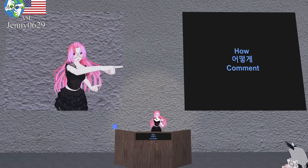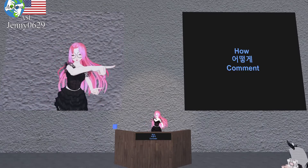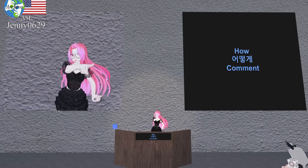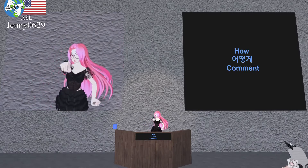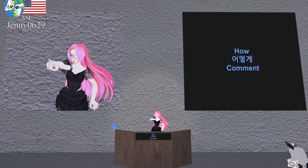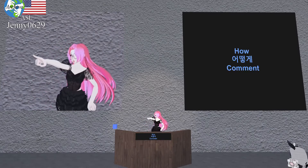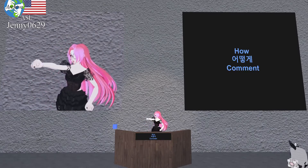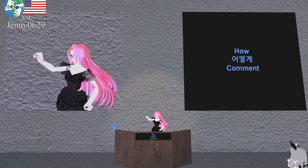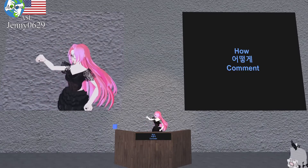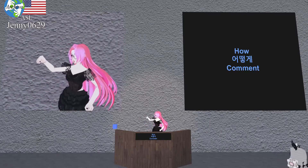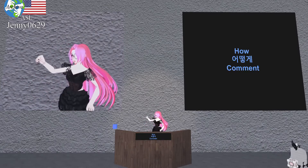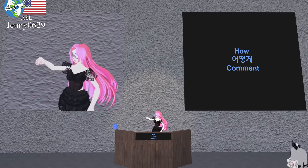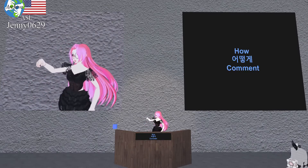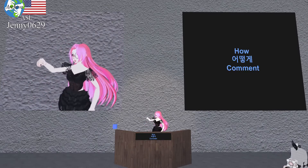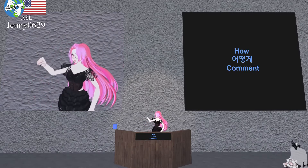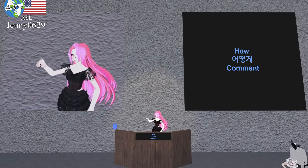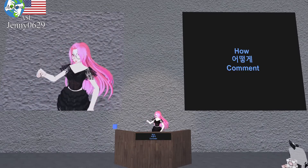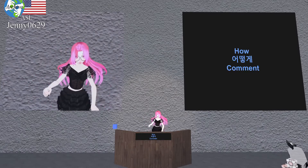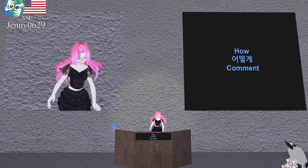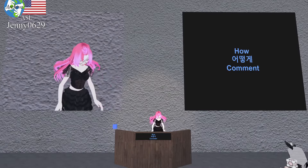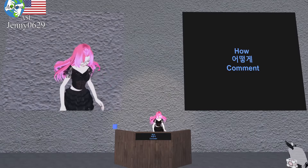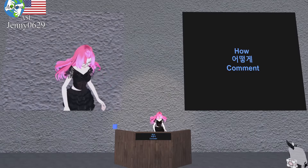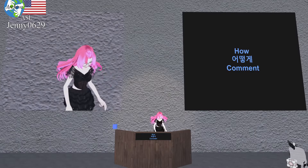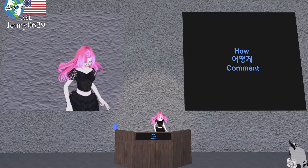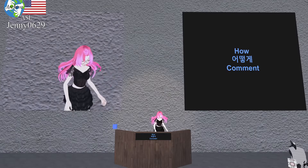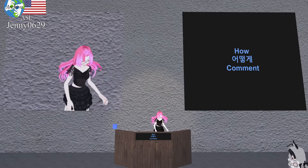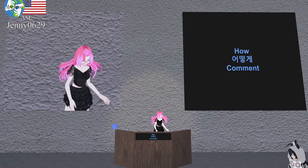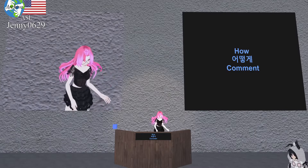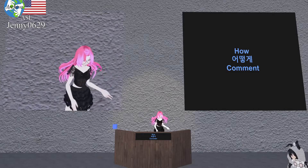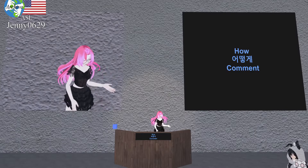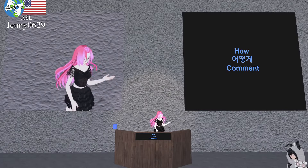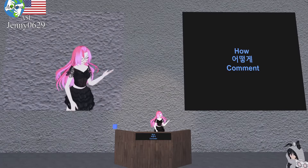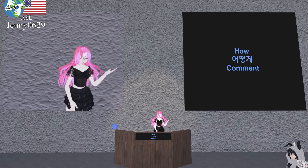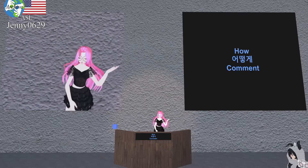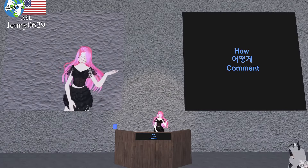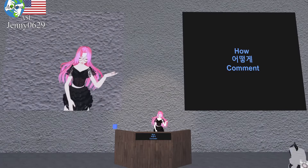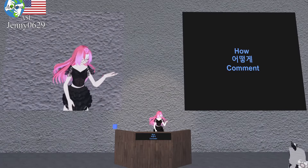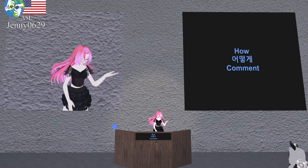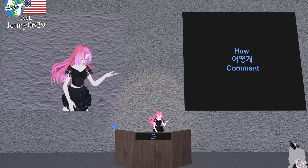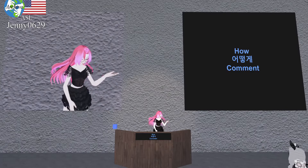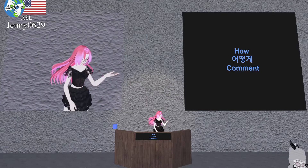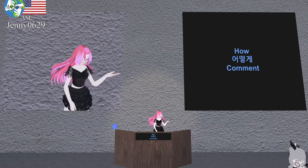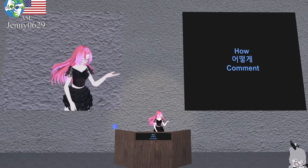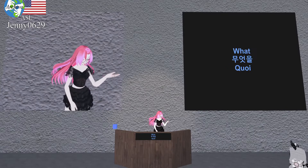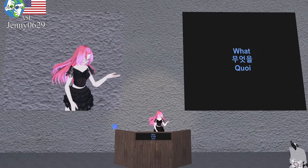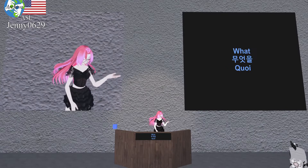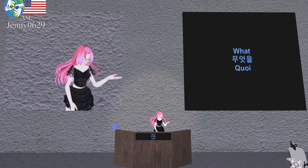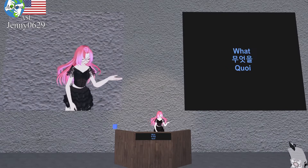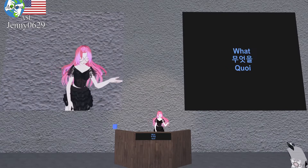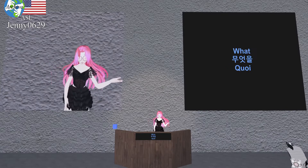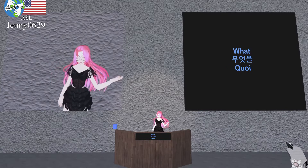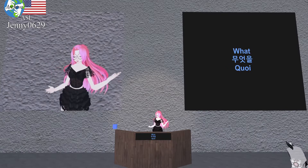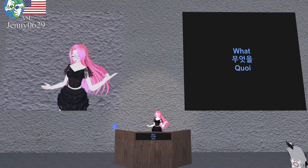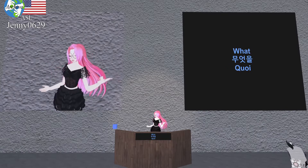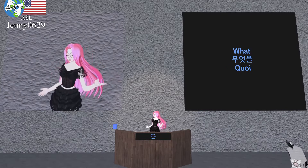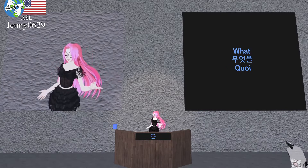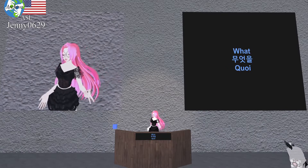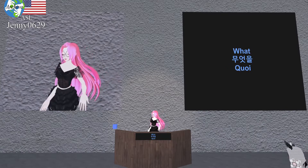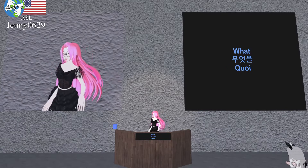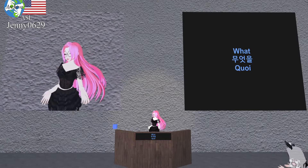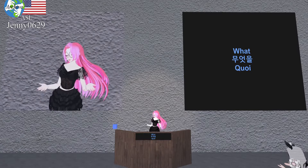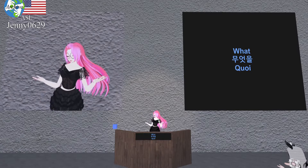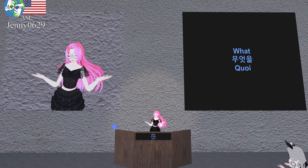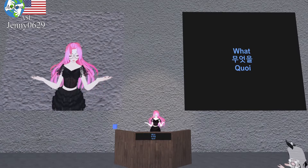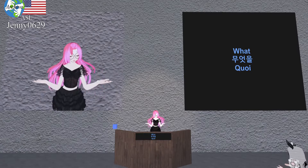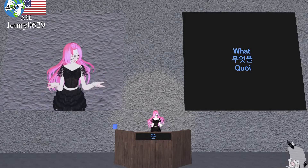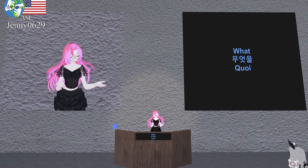it. Yeah, there you go. And so let's go over some other questions. So there's two signs for